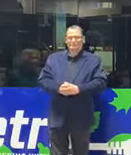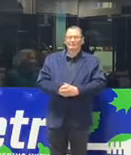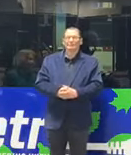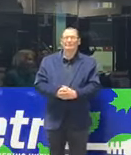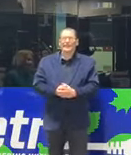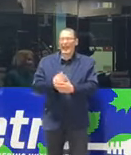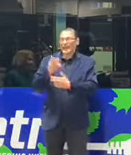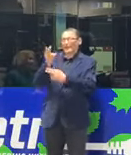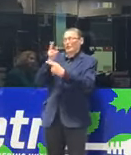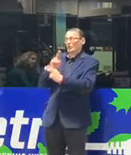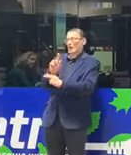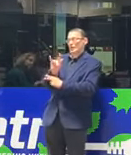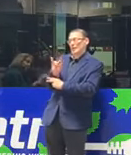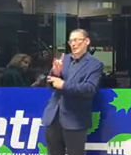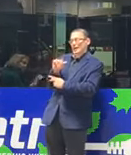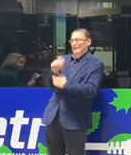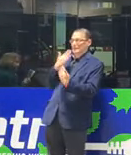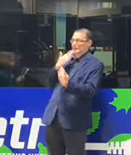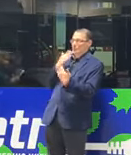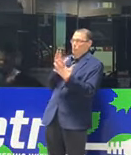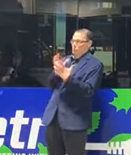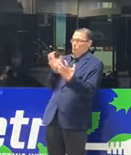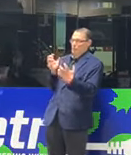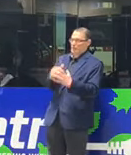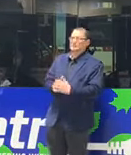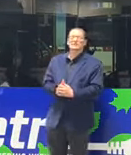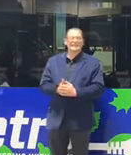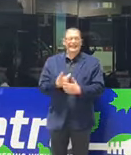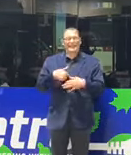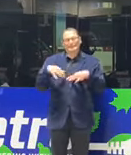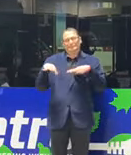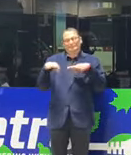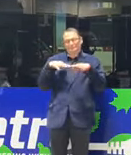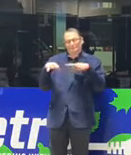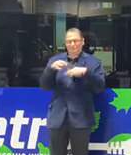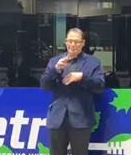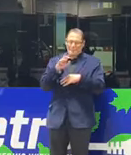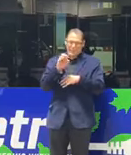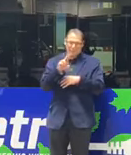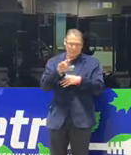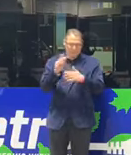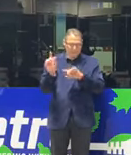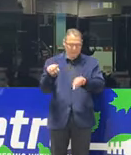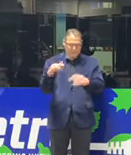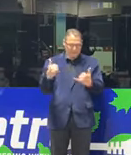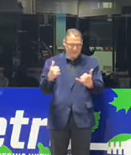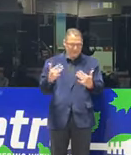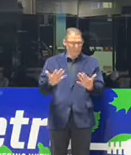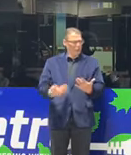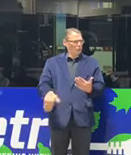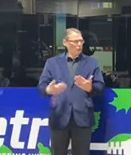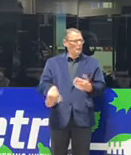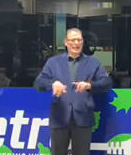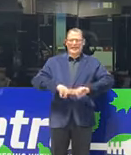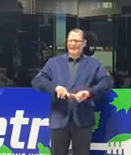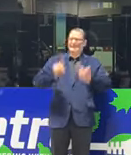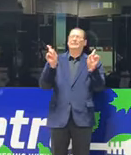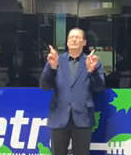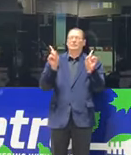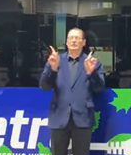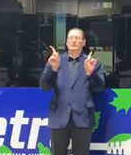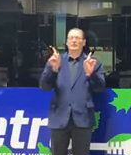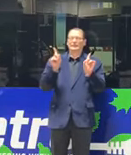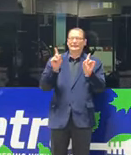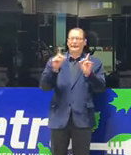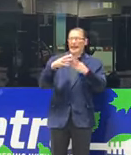Your Honor, Lyda, thank you so much. I was telling the mayor on the way in what a difference it makes